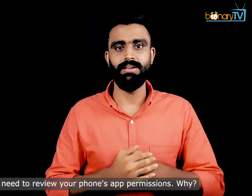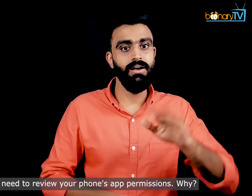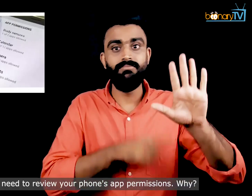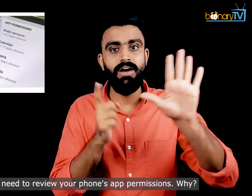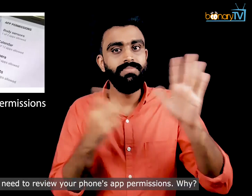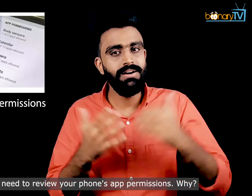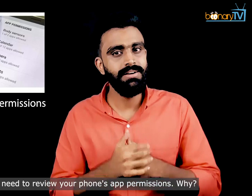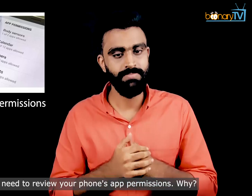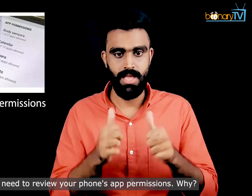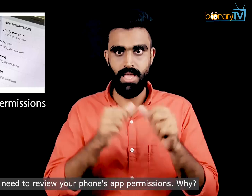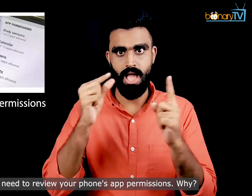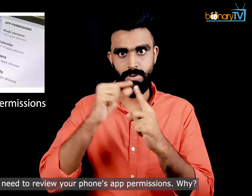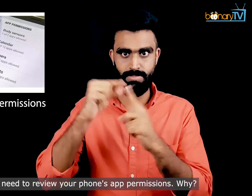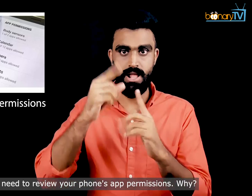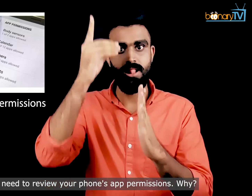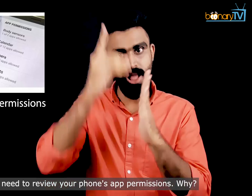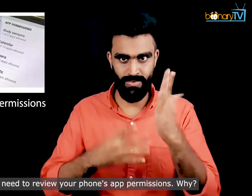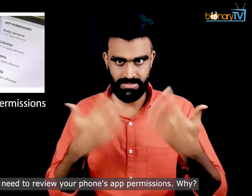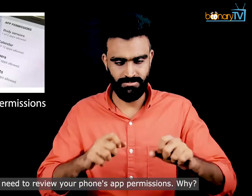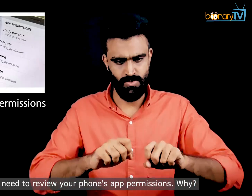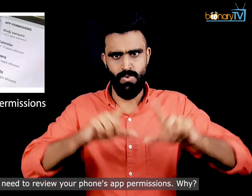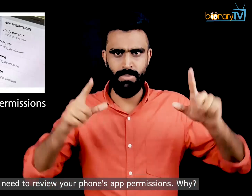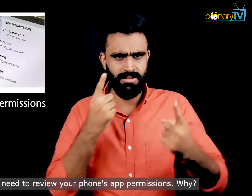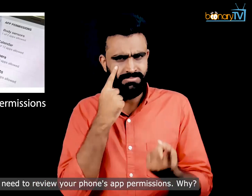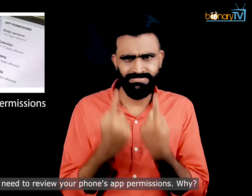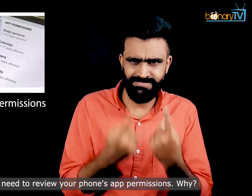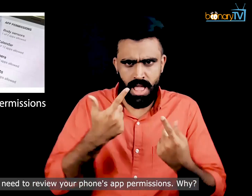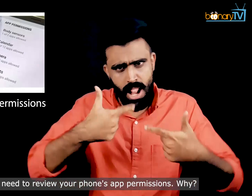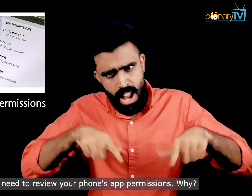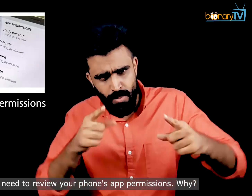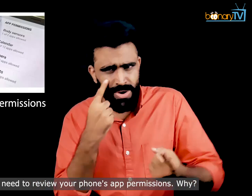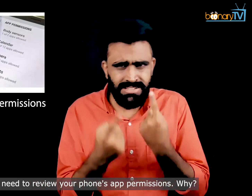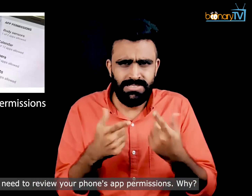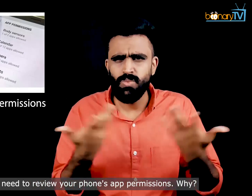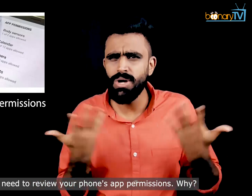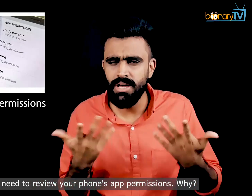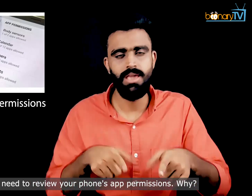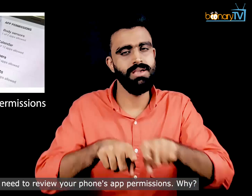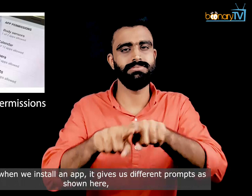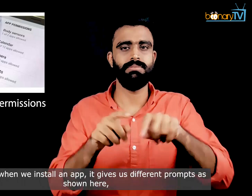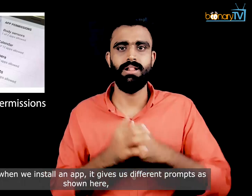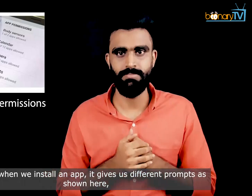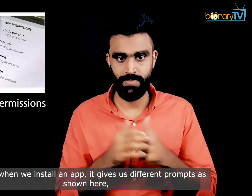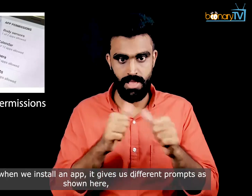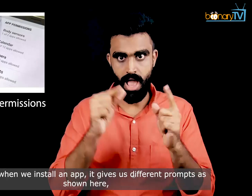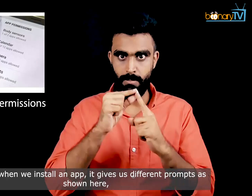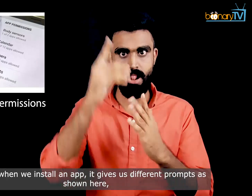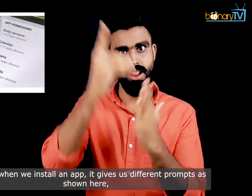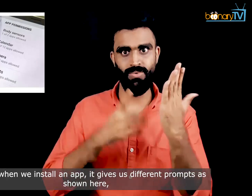Number 5. You need to review your phone's app permissions. Why? Usually when we install an